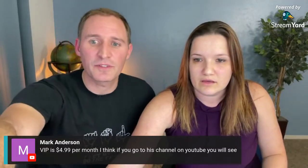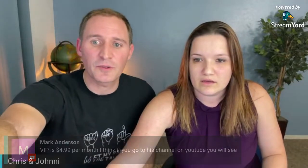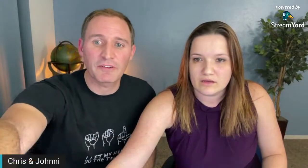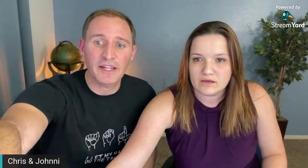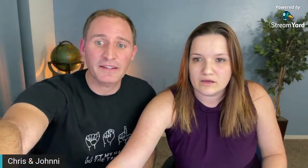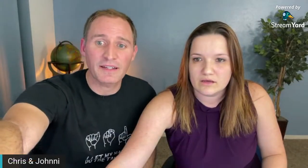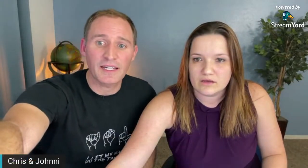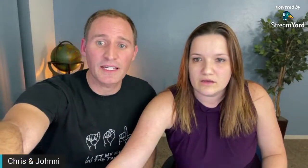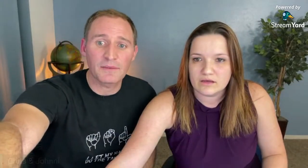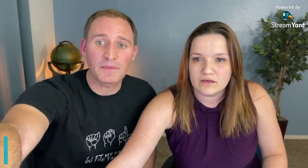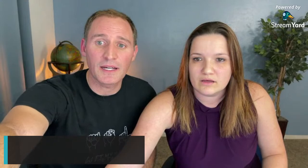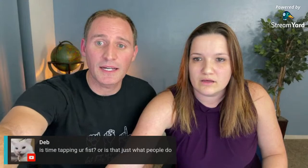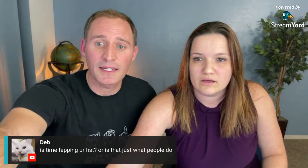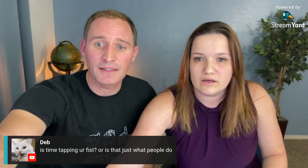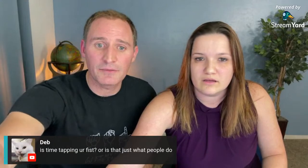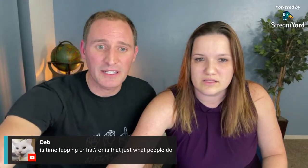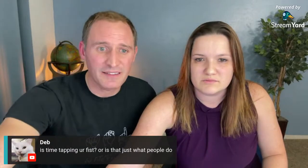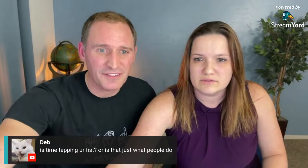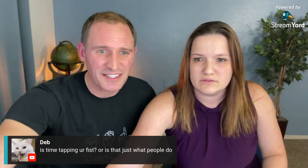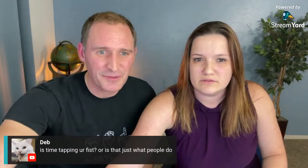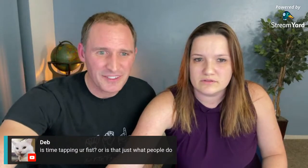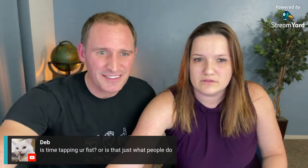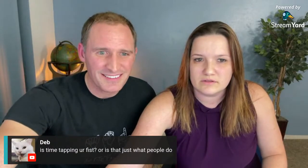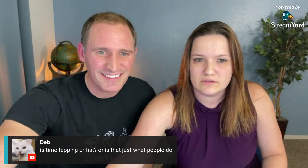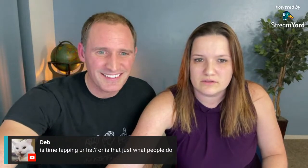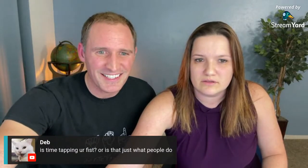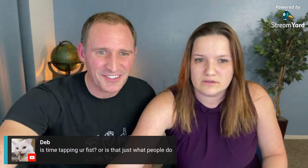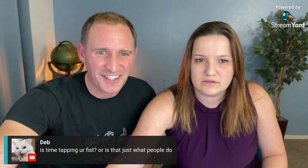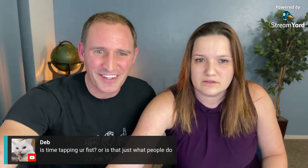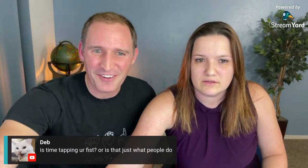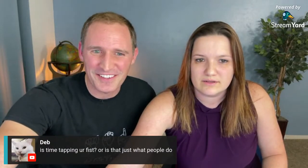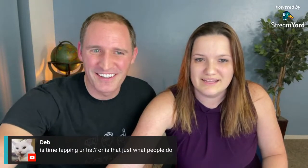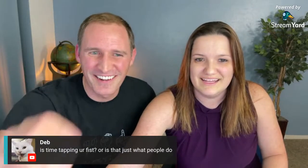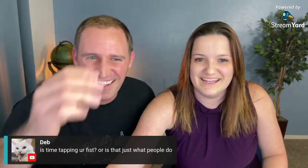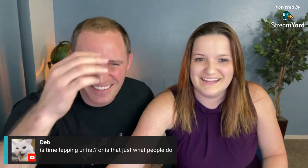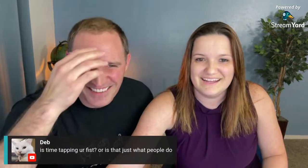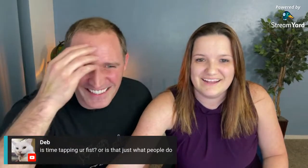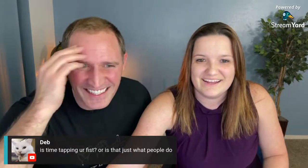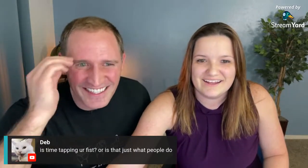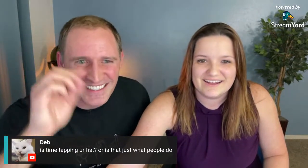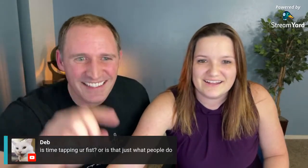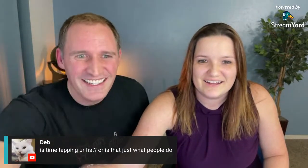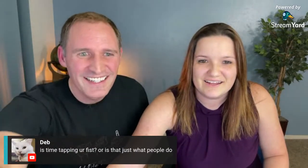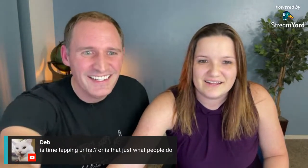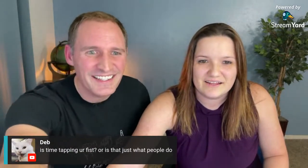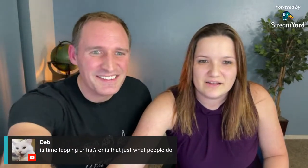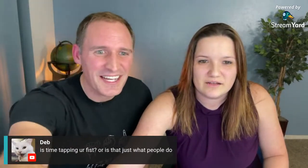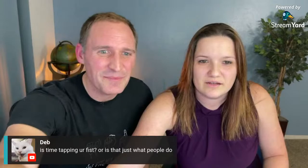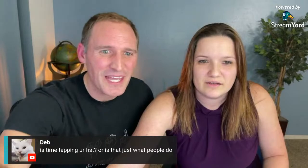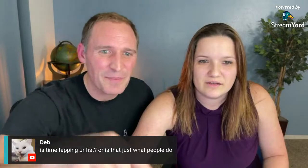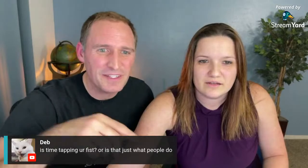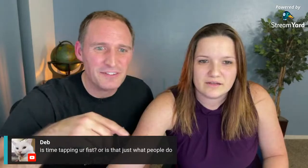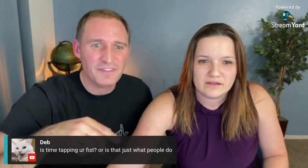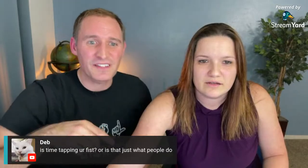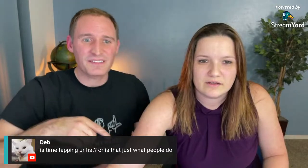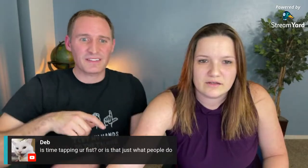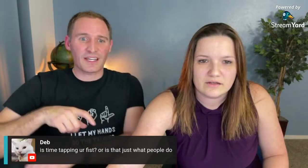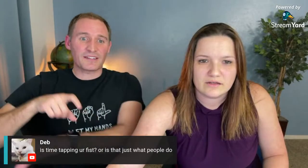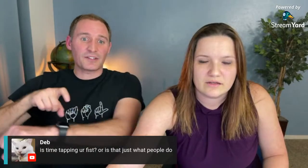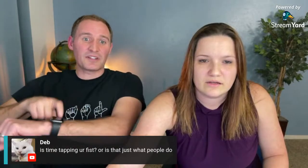we run out of time. Wait, was that the one? Oh no, that wasn't the one I was looking at. Is time tapping your fist? So it's